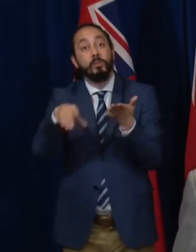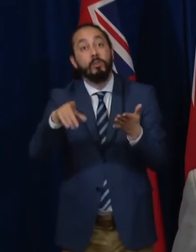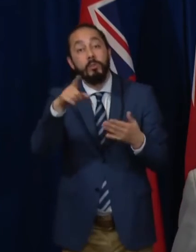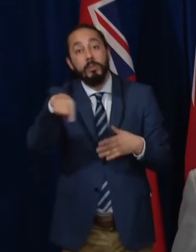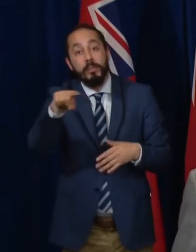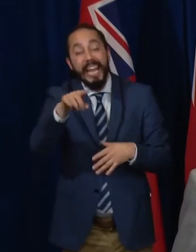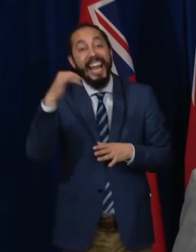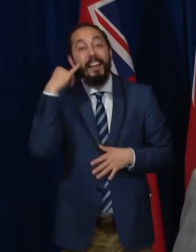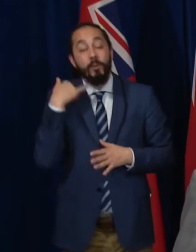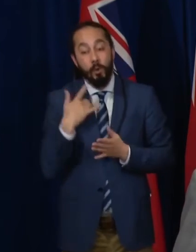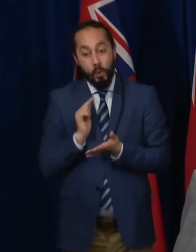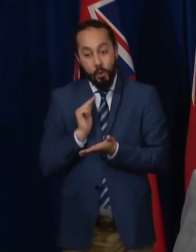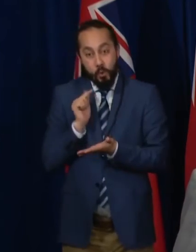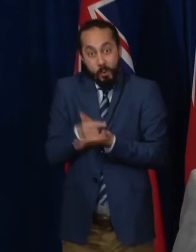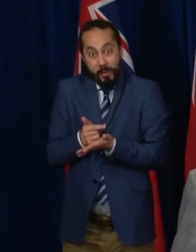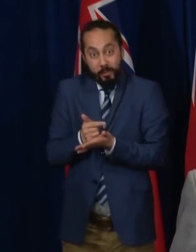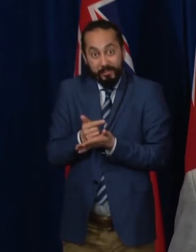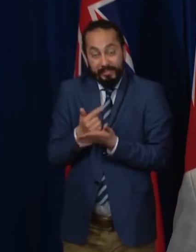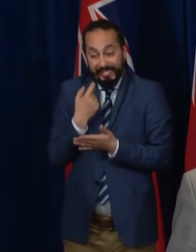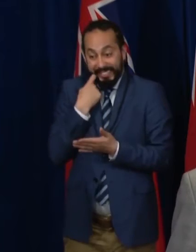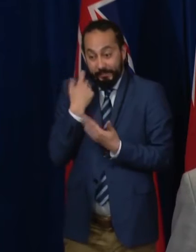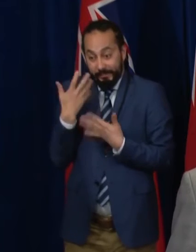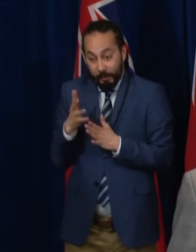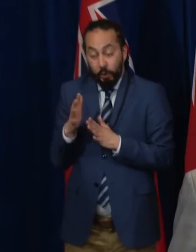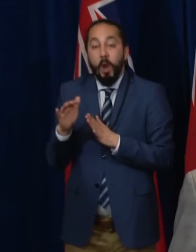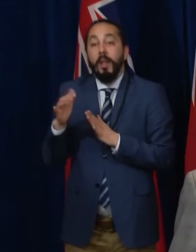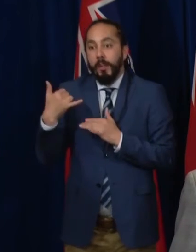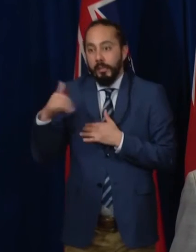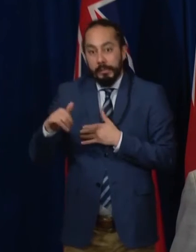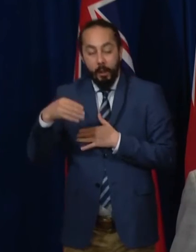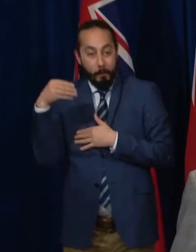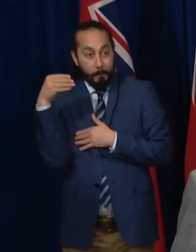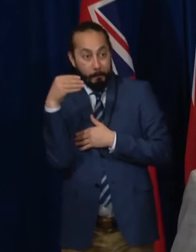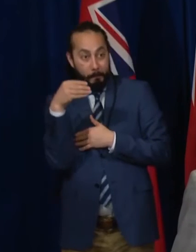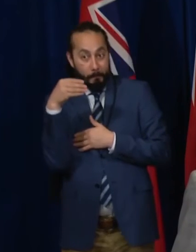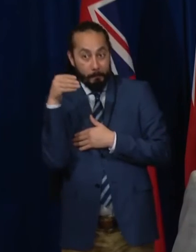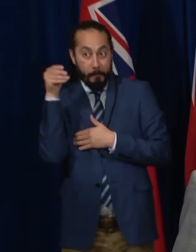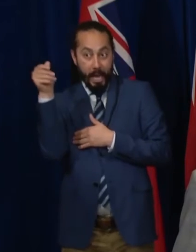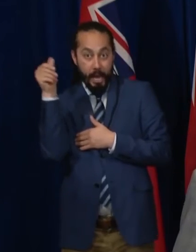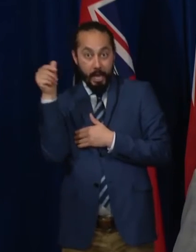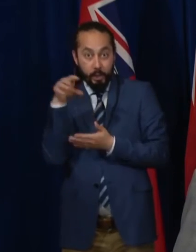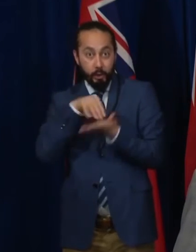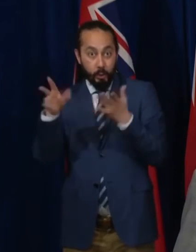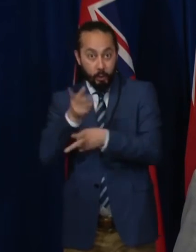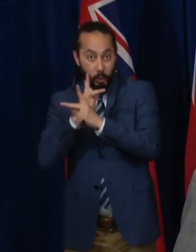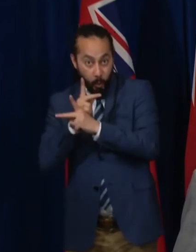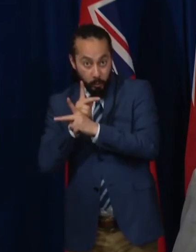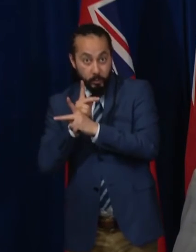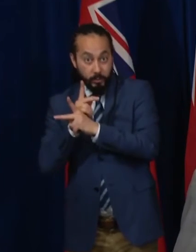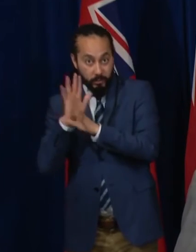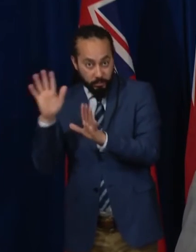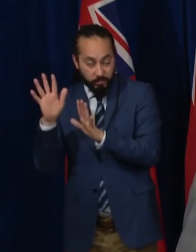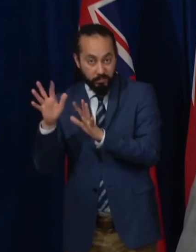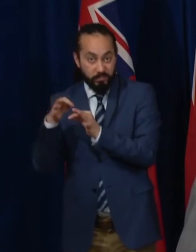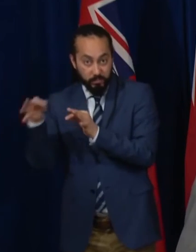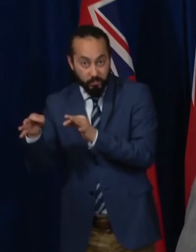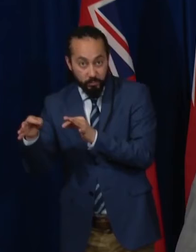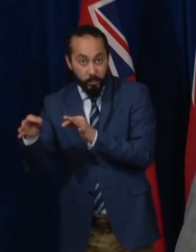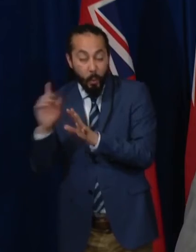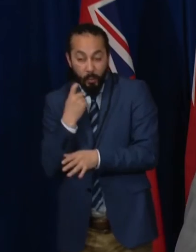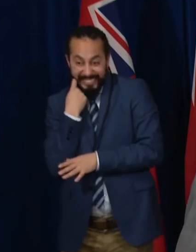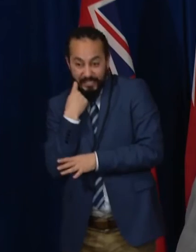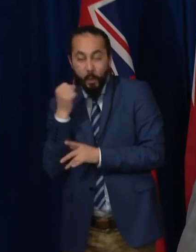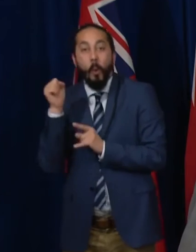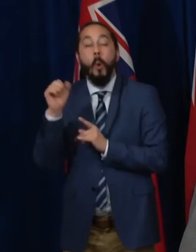who have graduated and are presently repaying student loans, as well as those who are about to graduate or have recently graduated and are paying student